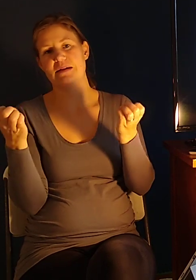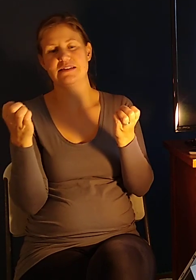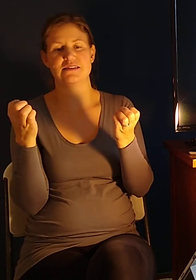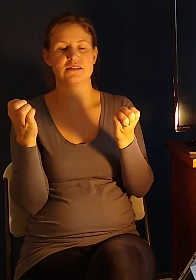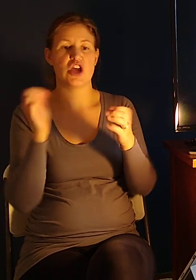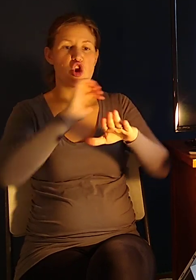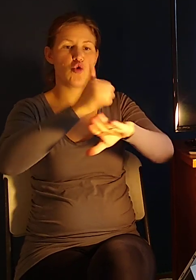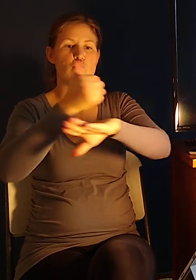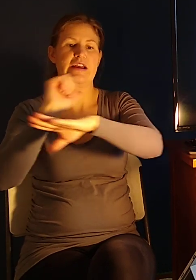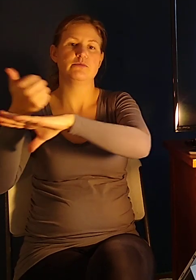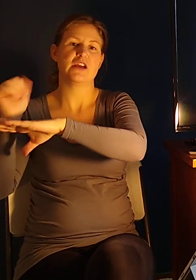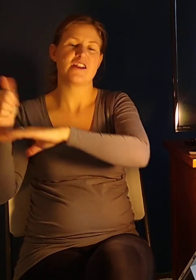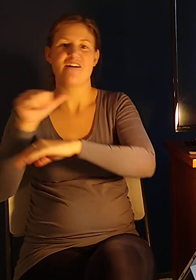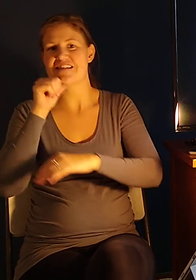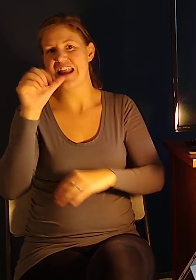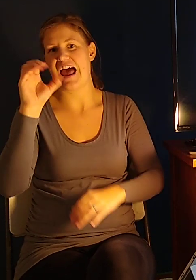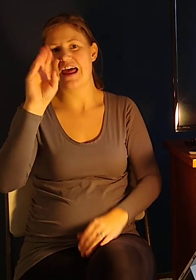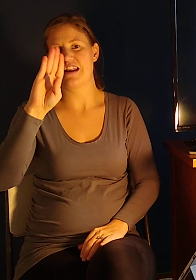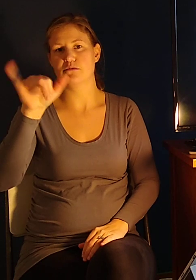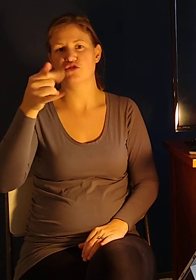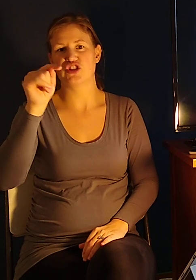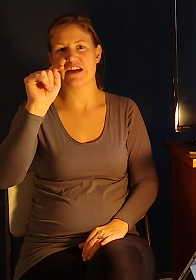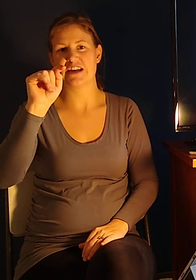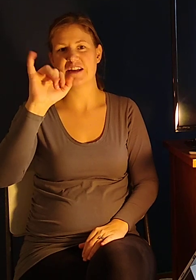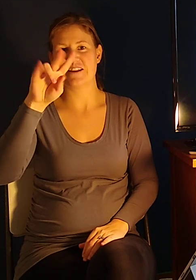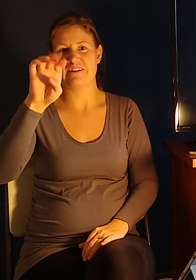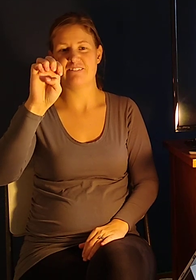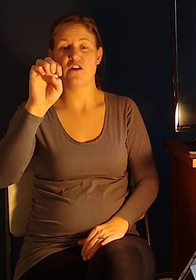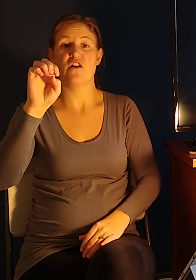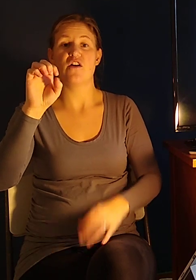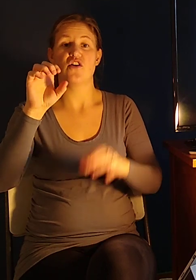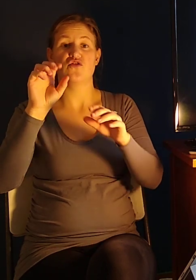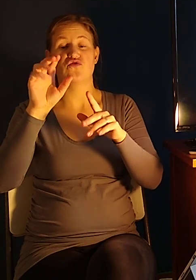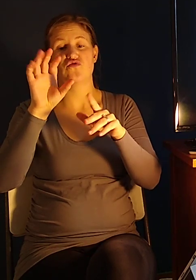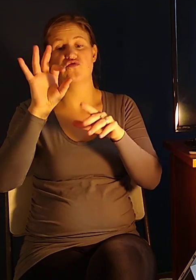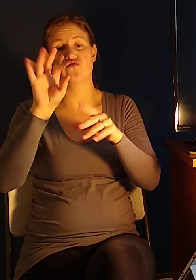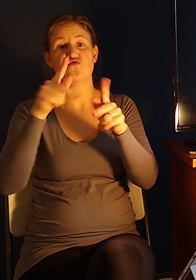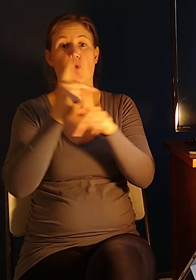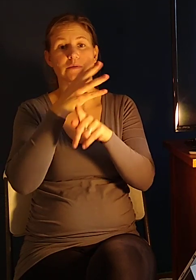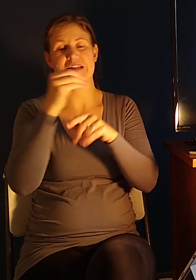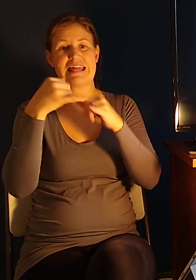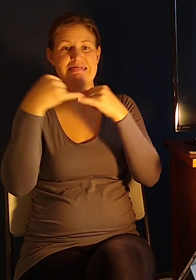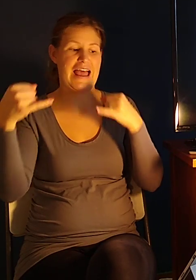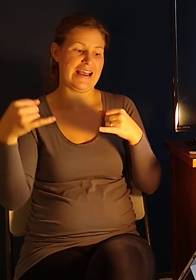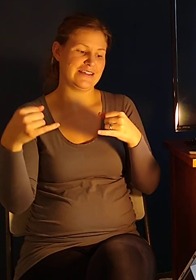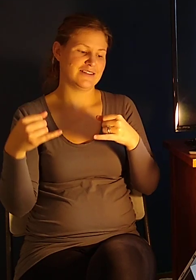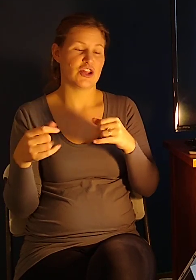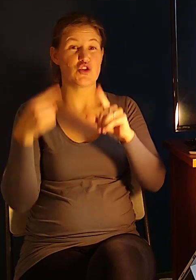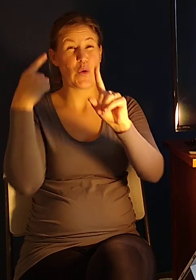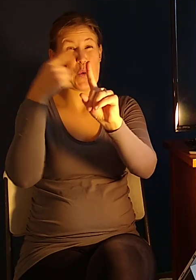of non-objective forms and lines. And really the goal of these